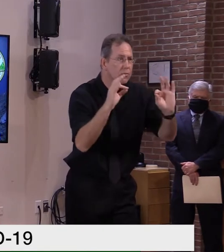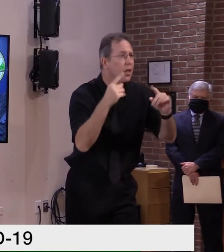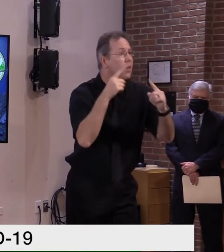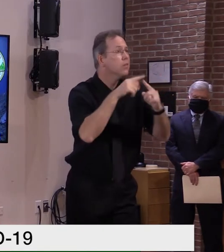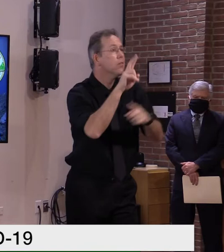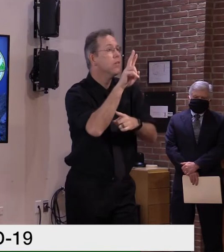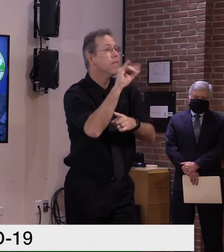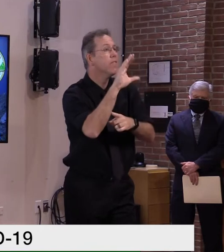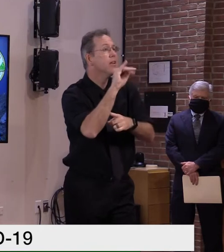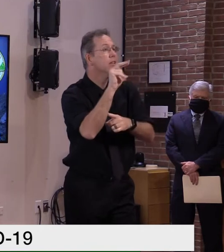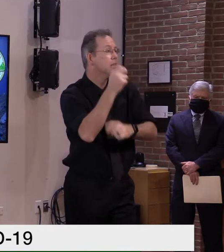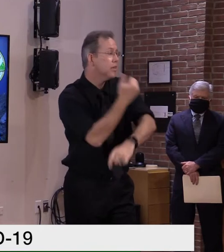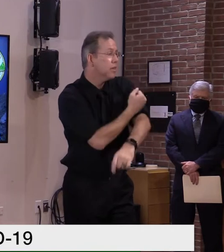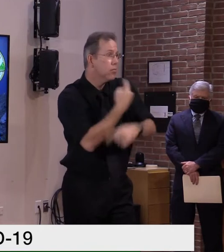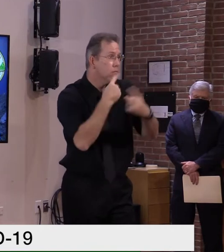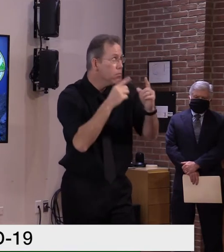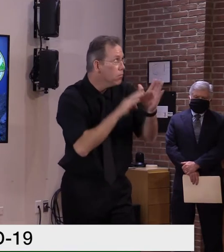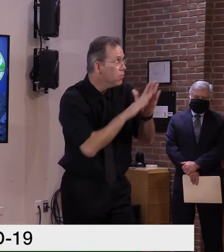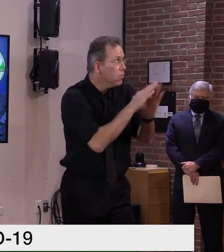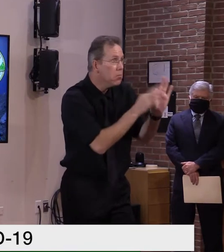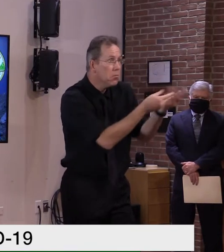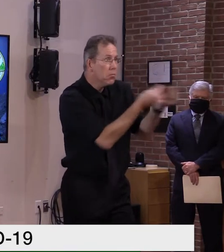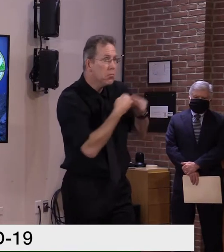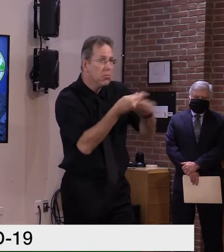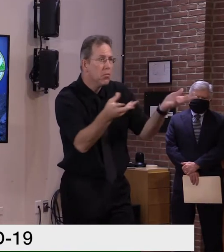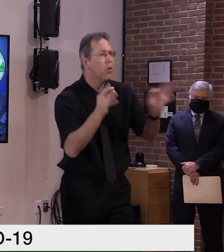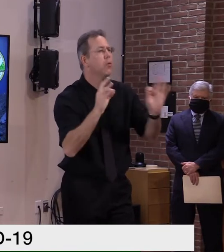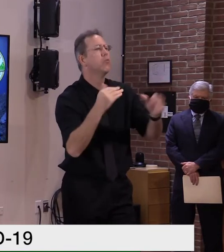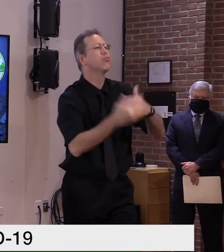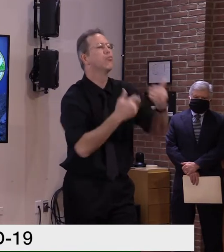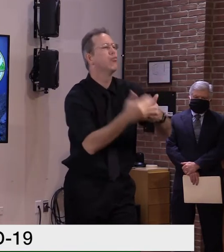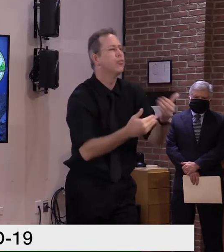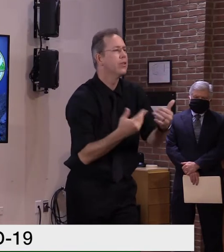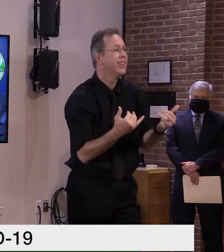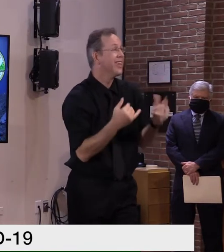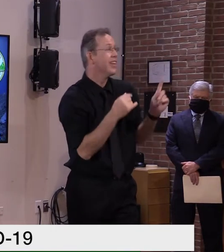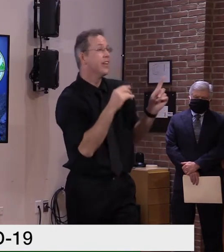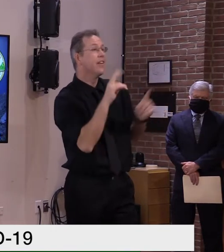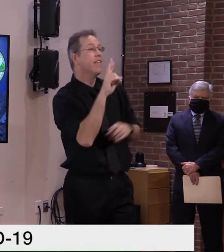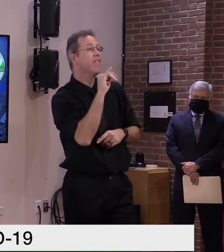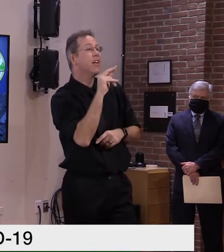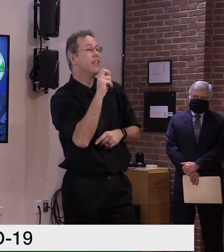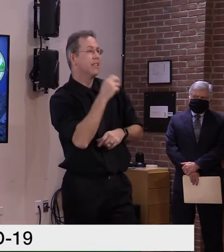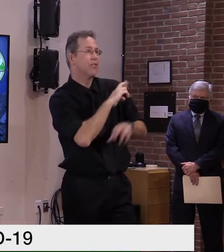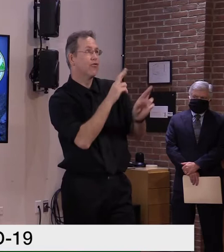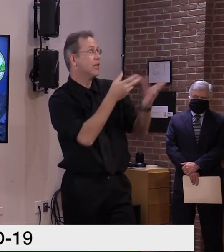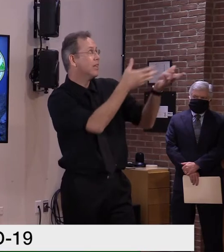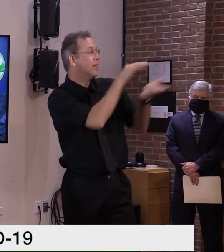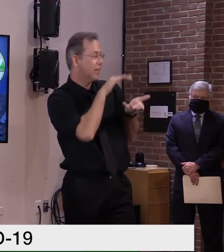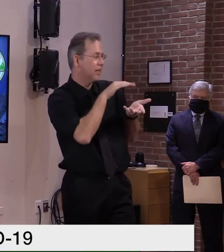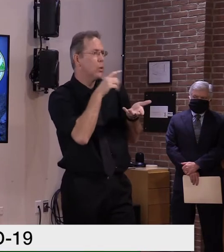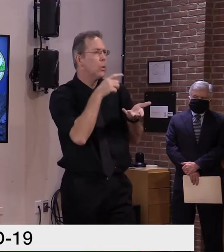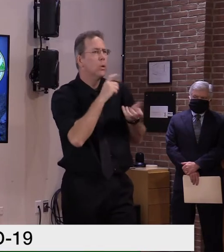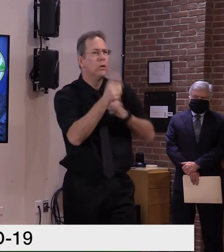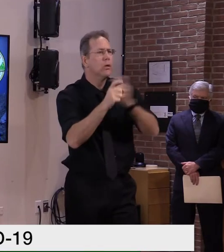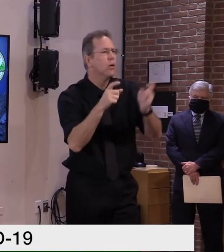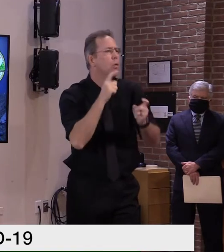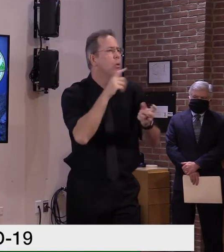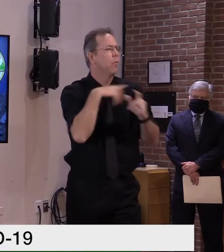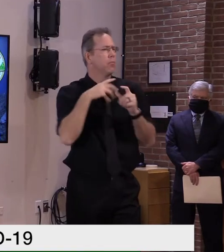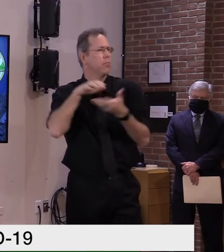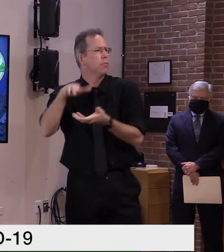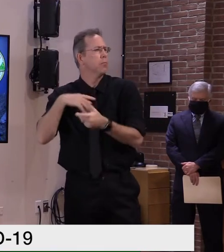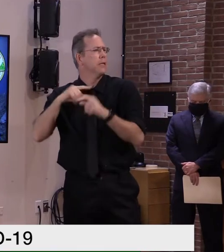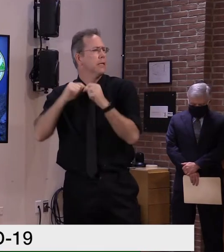good news on that front as well. Our teams are ready for their first shipment of vaccine whenever those are distributed by the federal